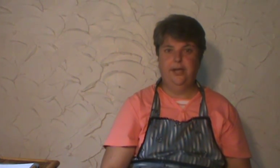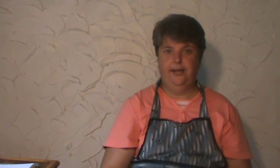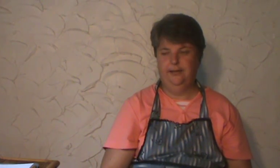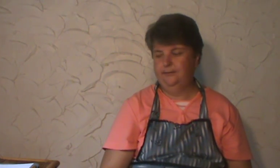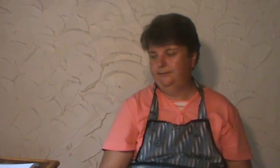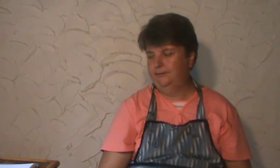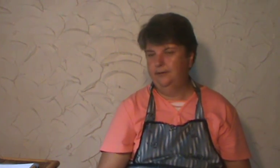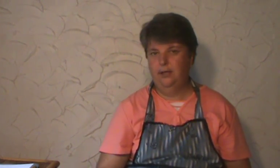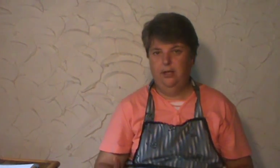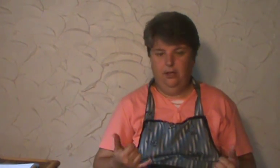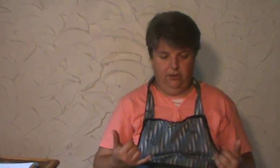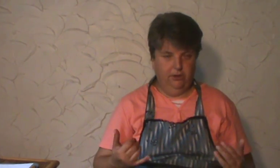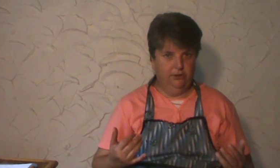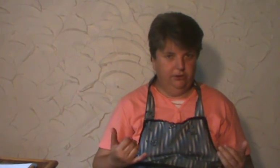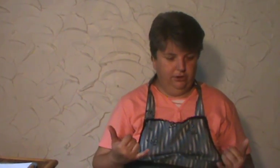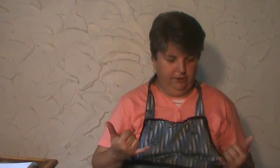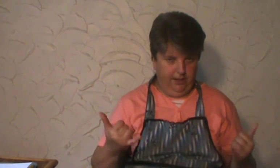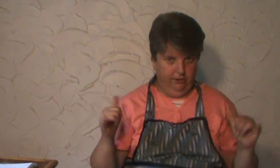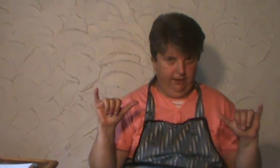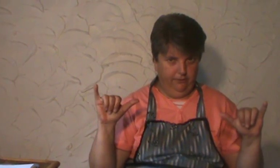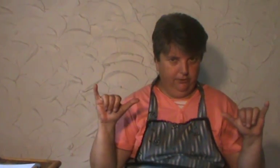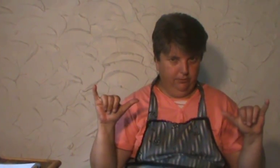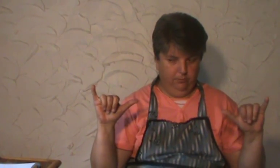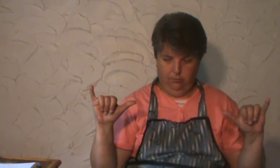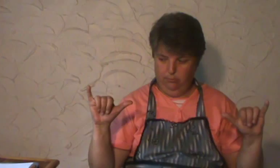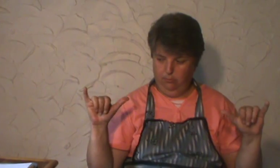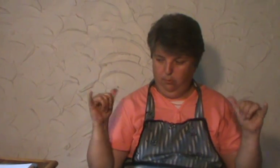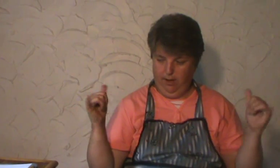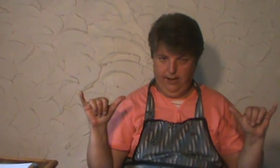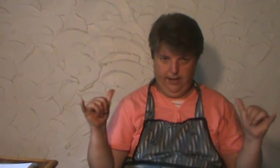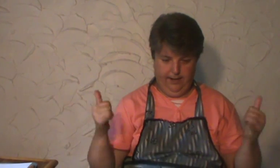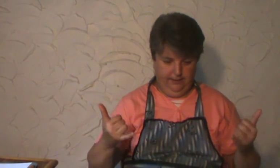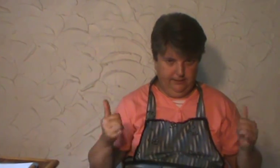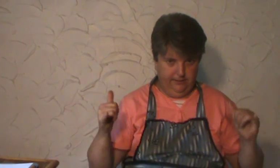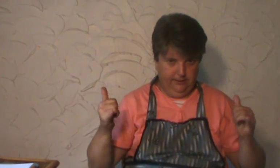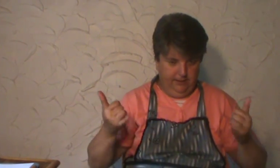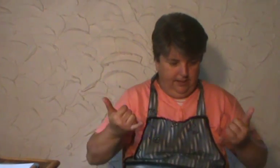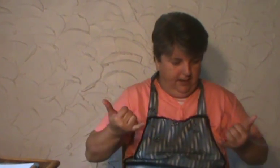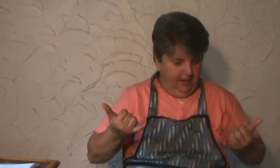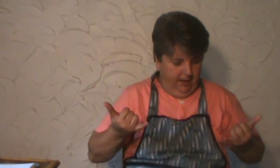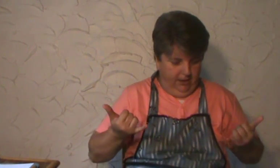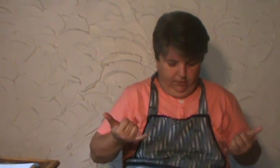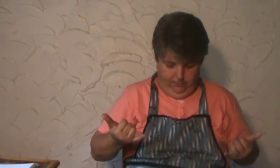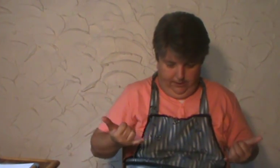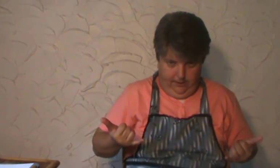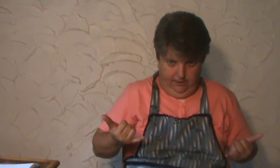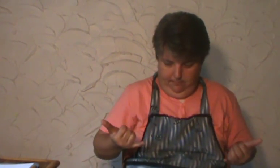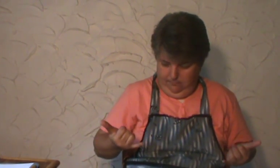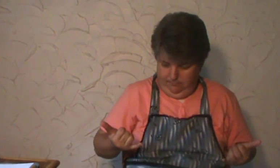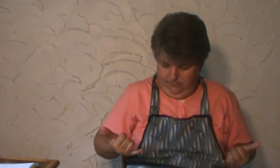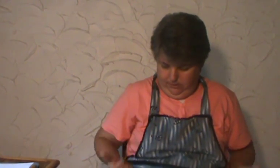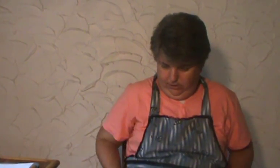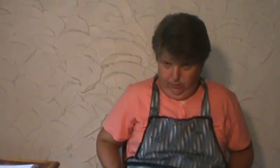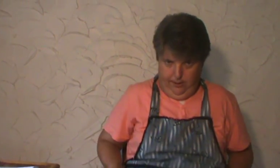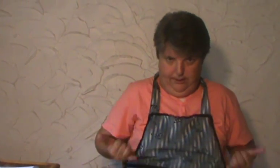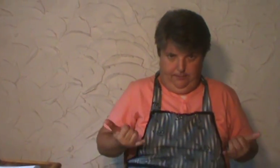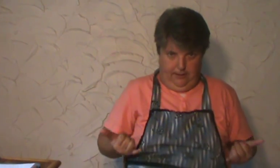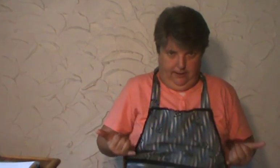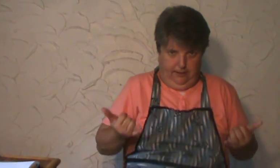today. Today. You have your Y hands and you're bringing them to your waist, but I gotta